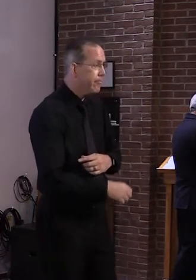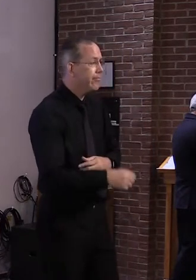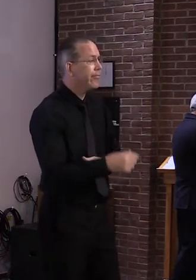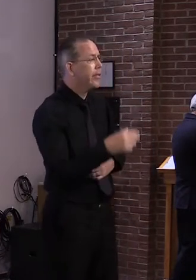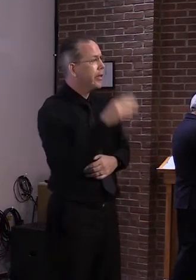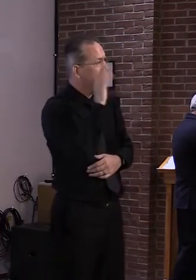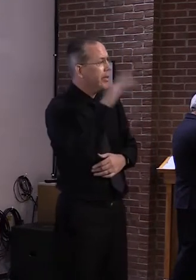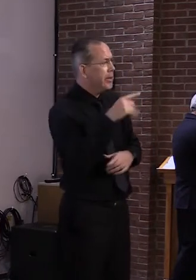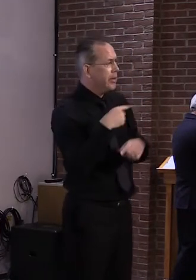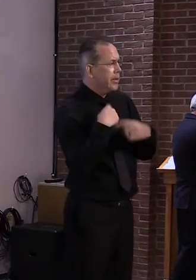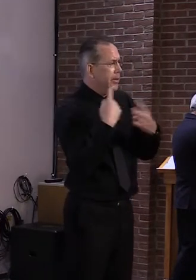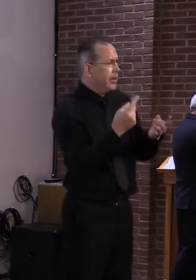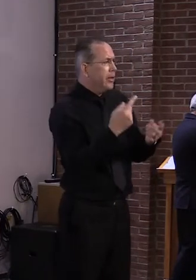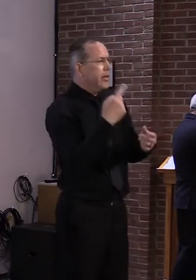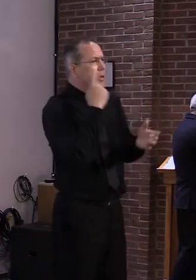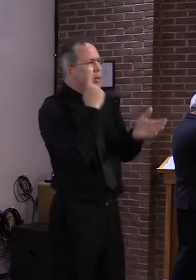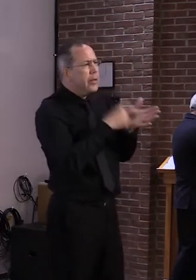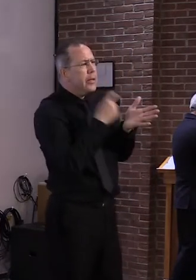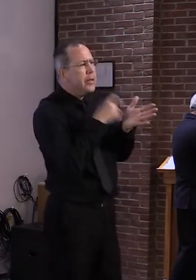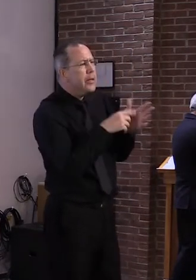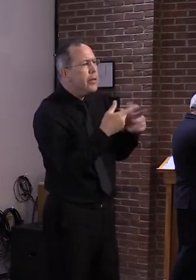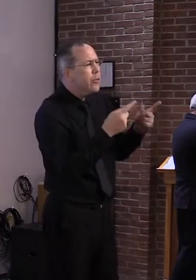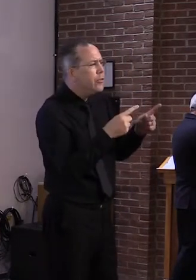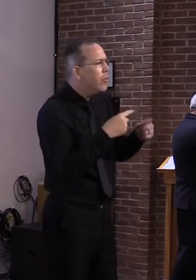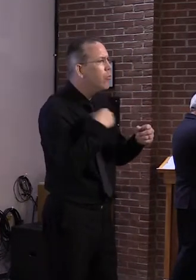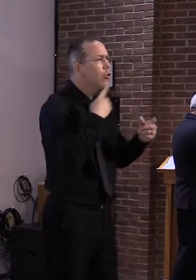some headway. I think Secretary Moore